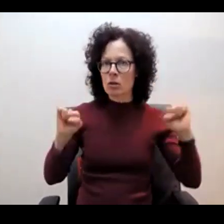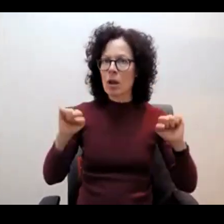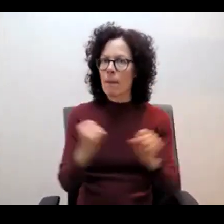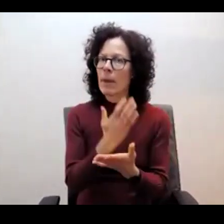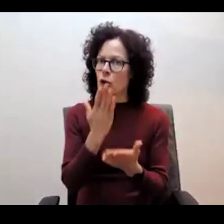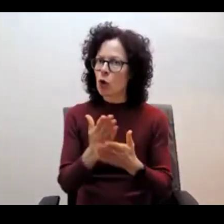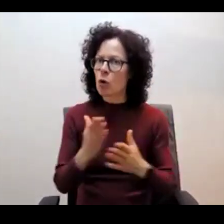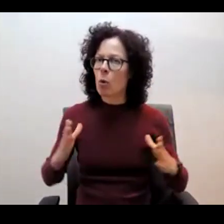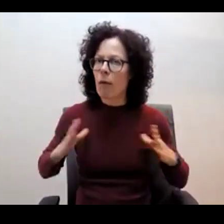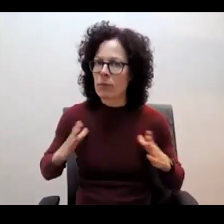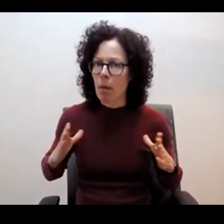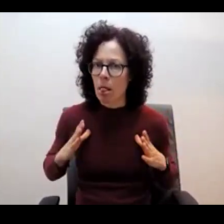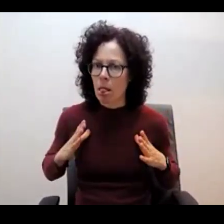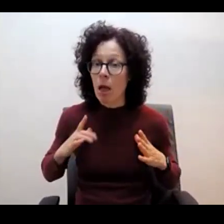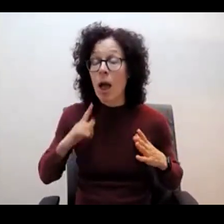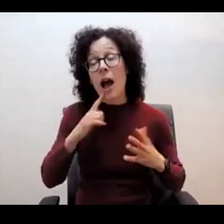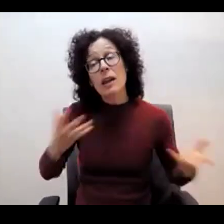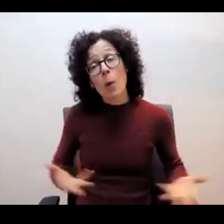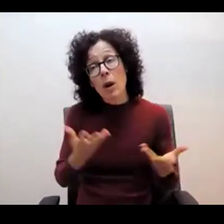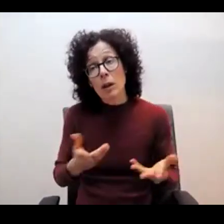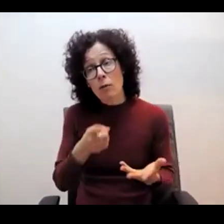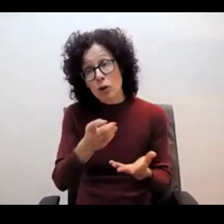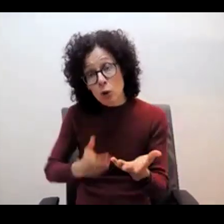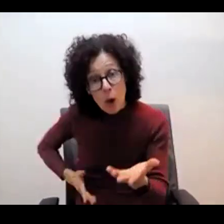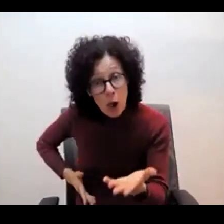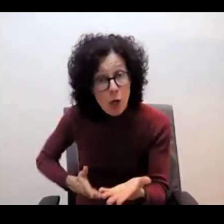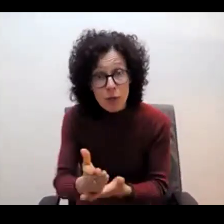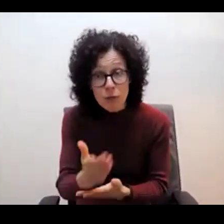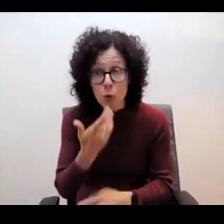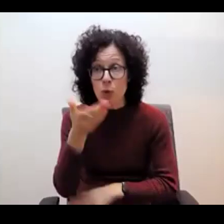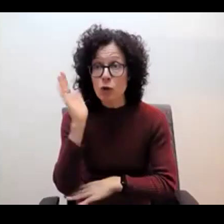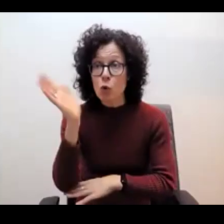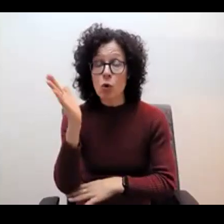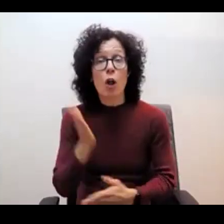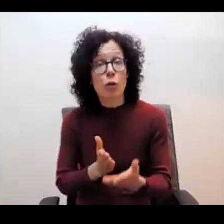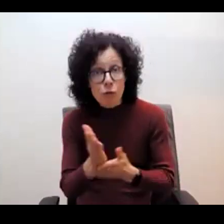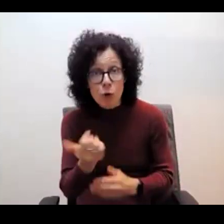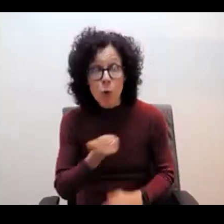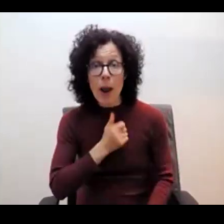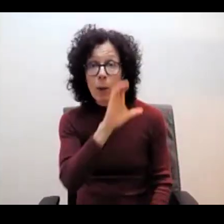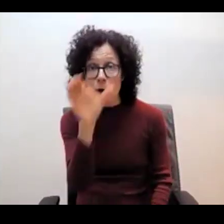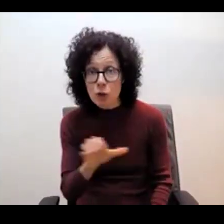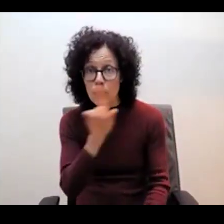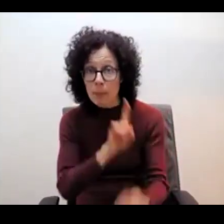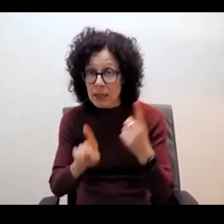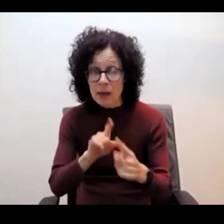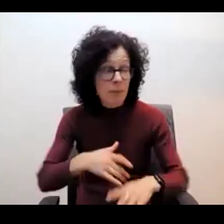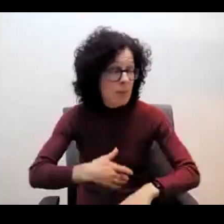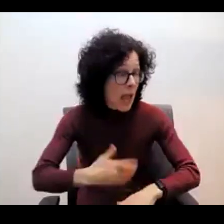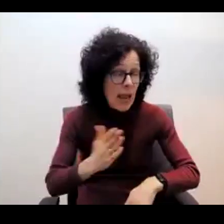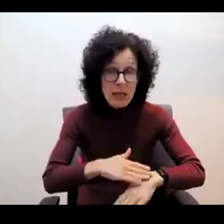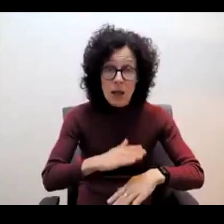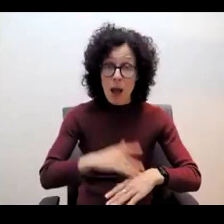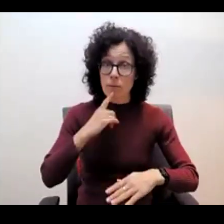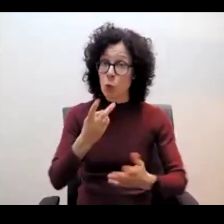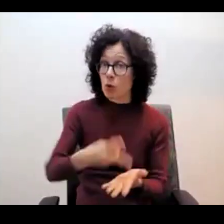to encourage that all throughout the talk and the meeting we have now. If at any time you want to get up